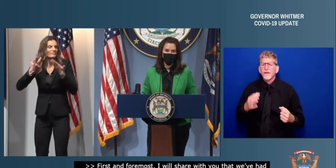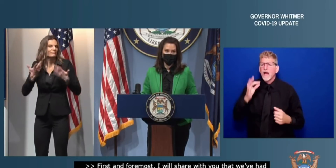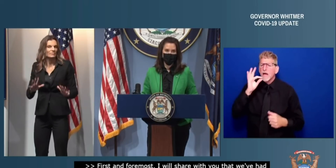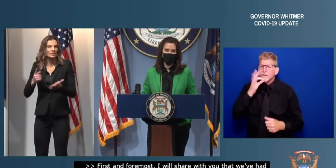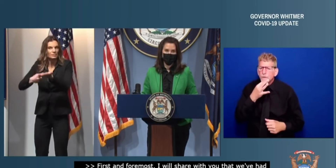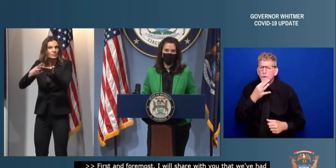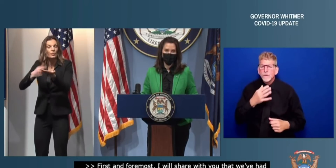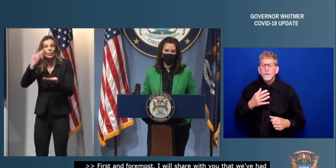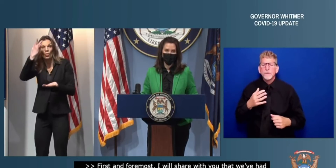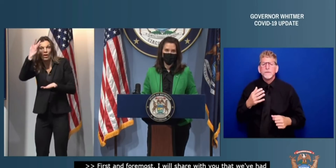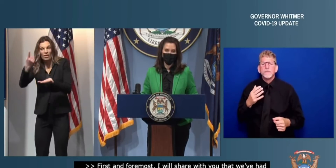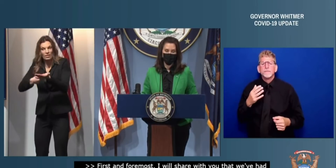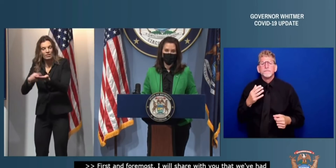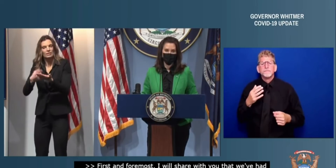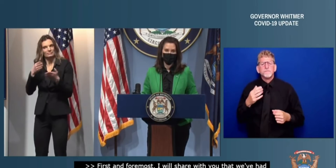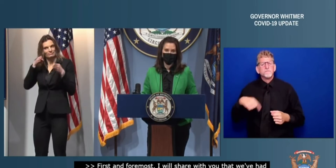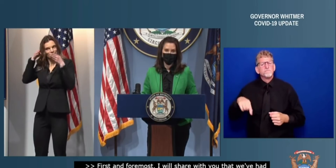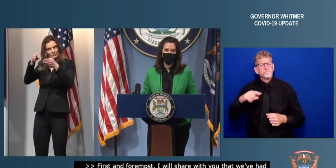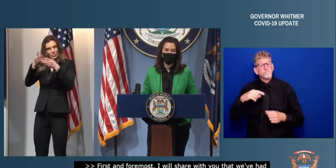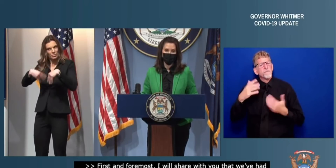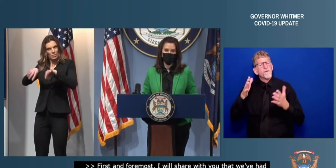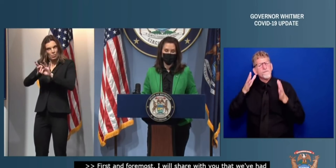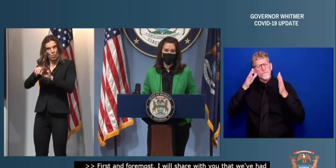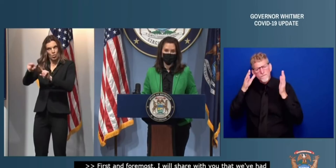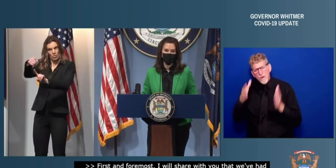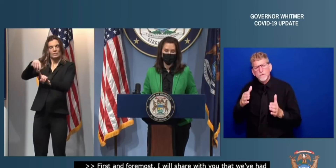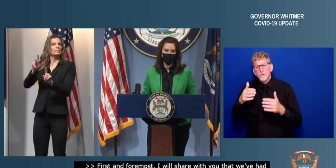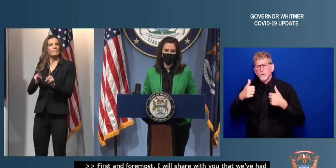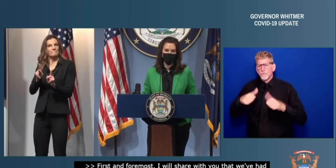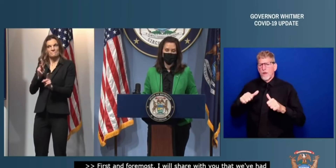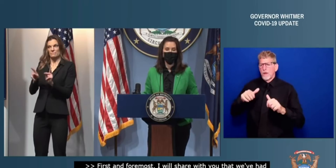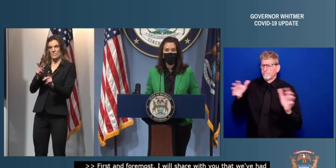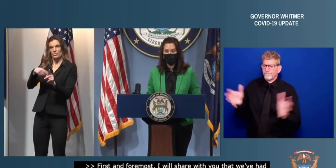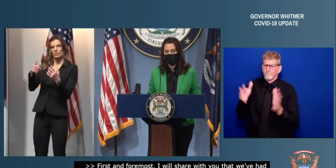on trying to encourage people to make sure that they avail themselves